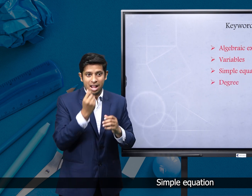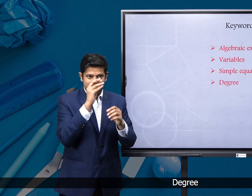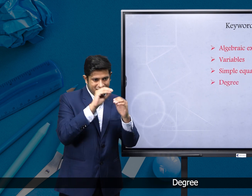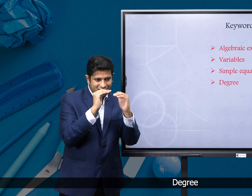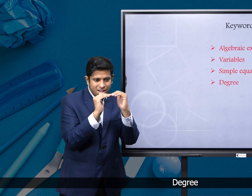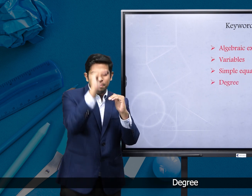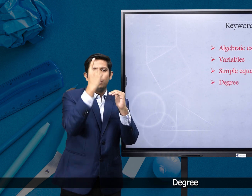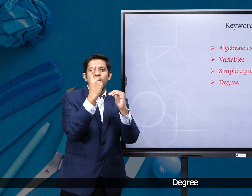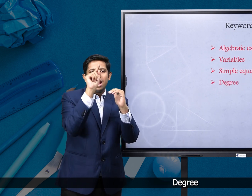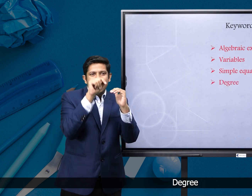degree,